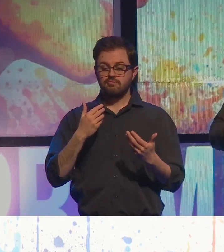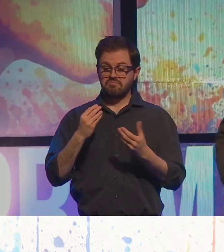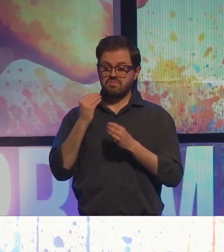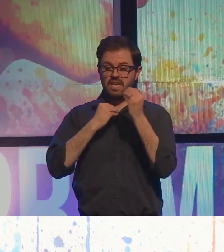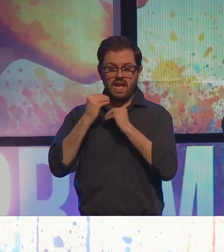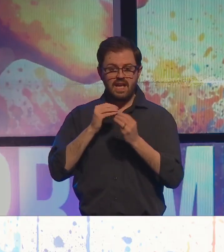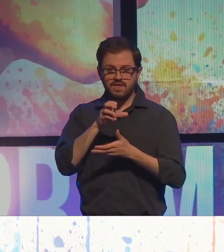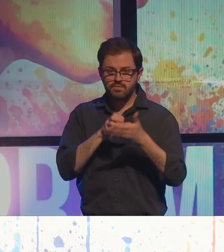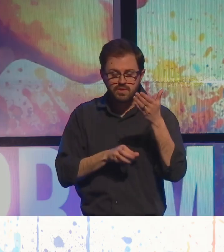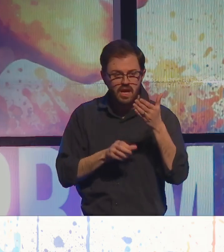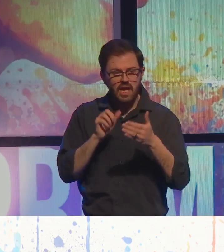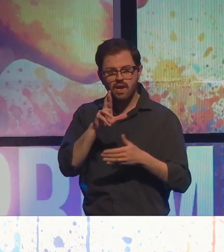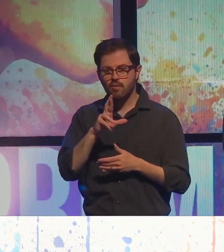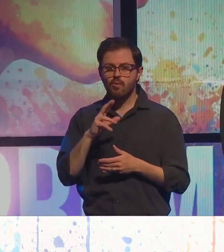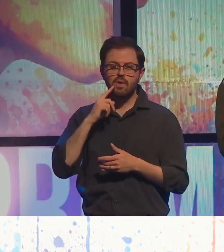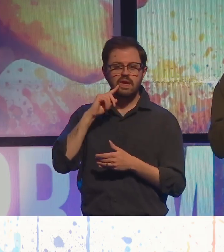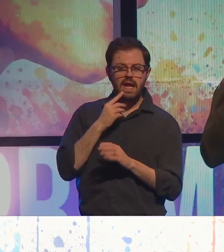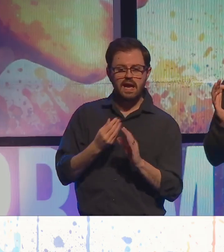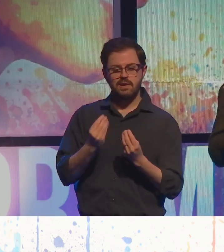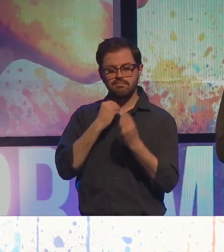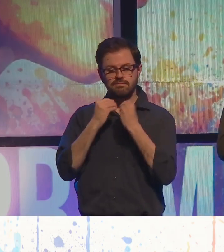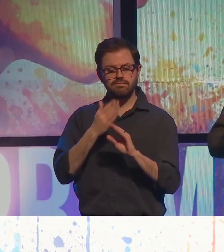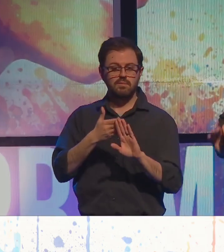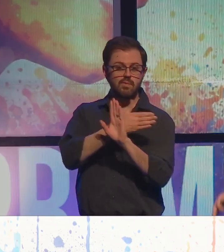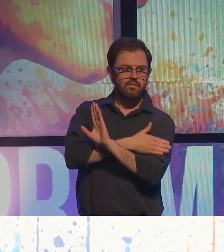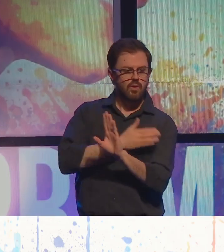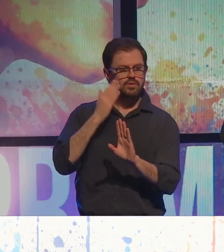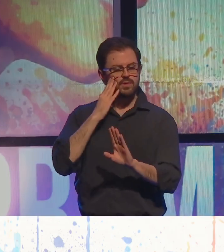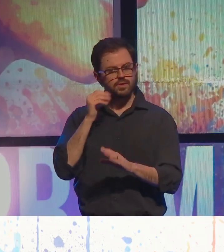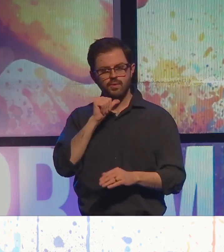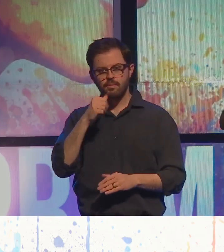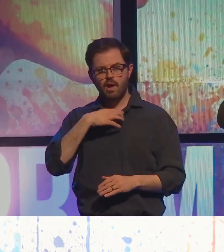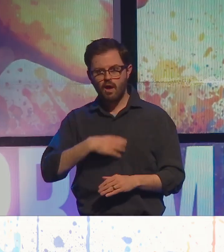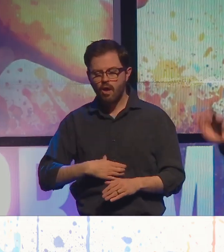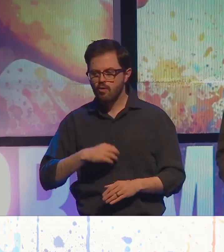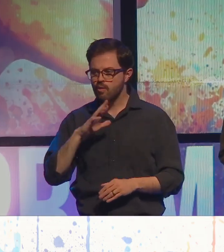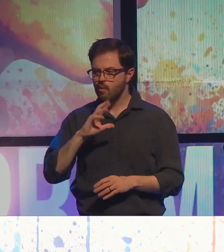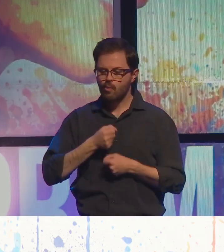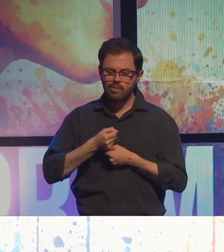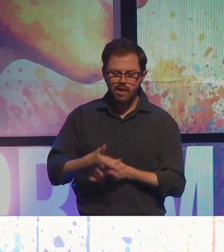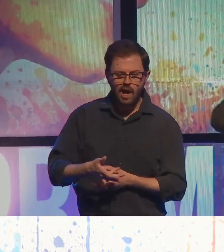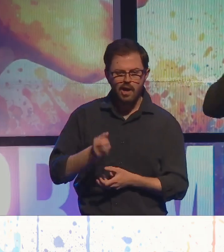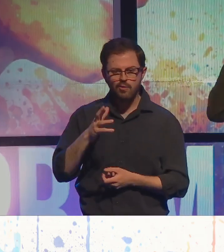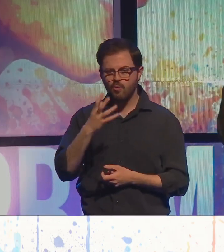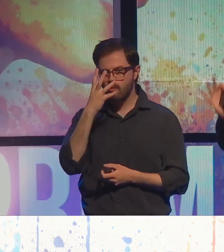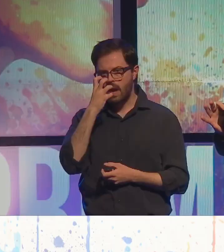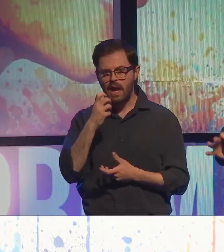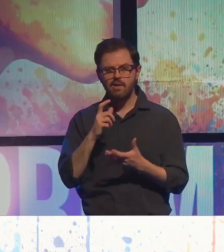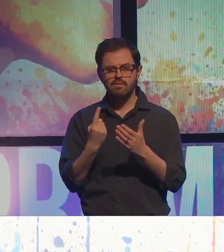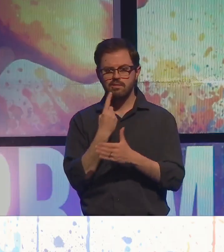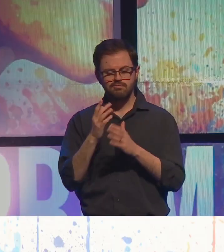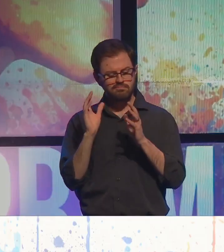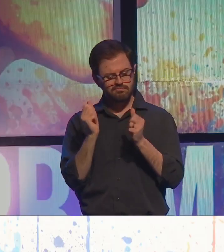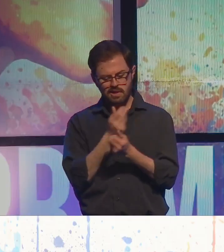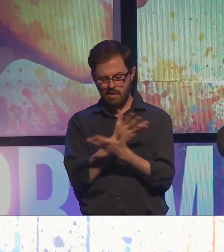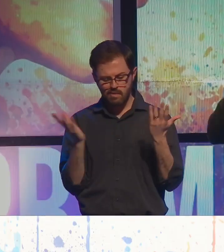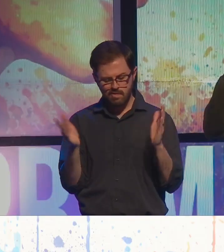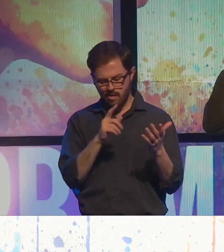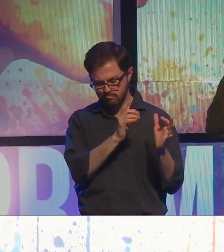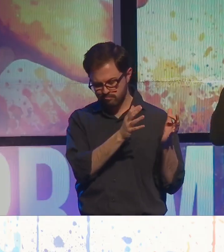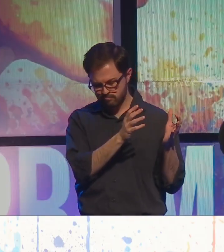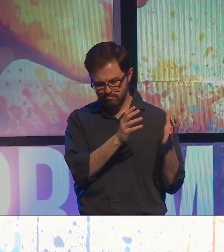I don't know. You had your Snickers beforehand, so you knew, okay, I'm not hungry. I'm not tired. I'm not angry. I'm not lonely. I'm ready to have this